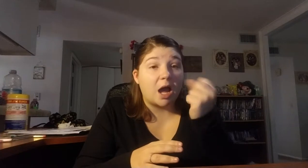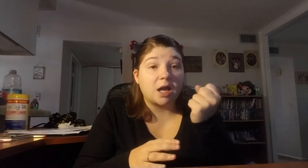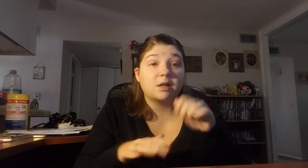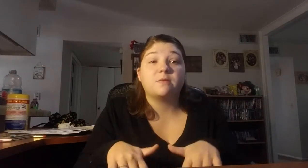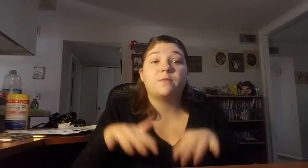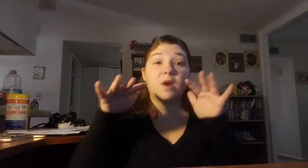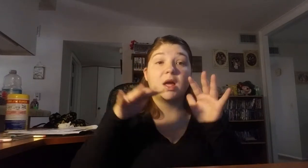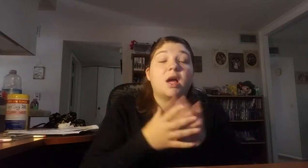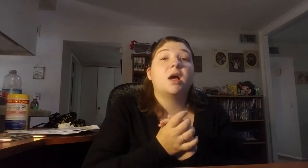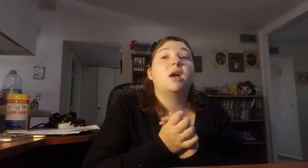this flood.